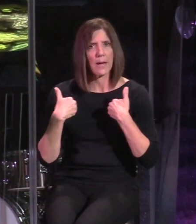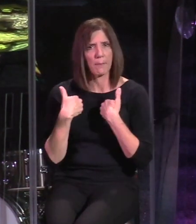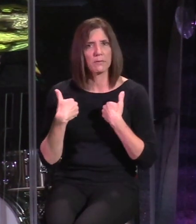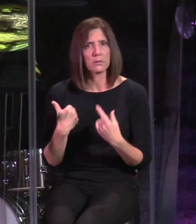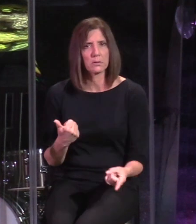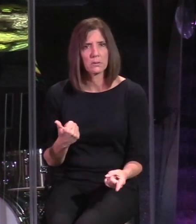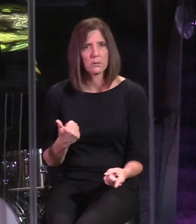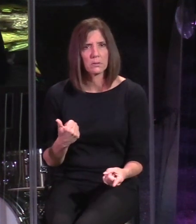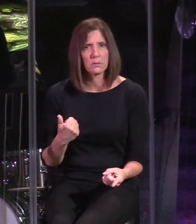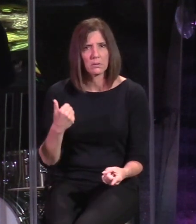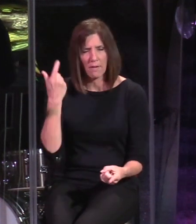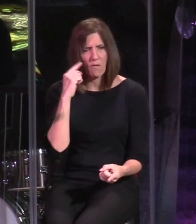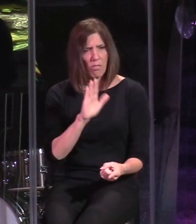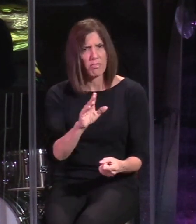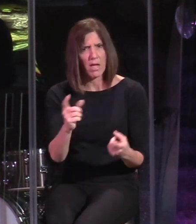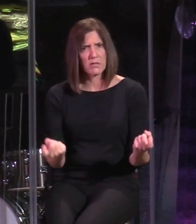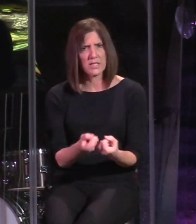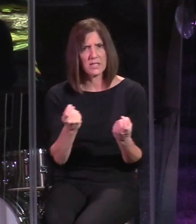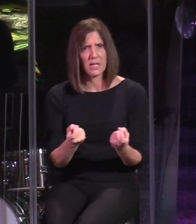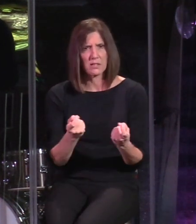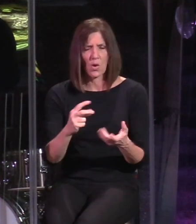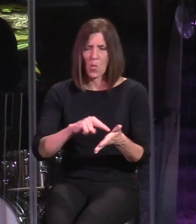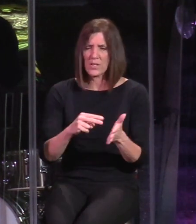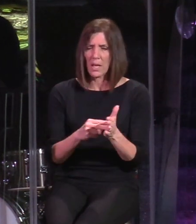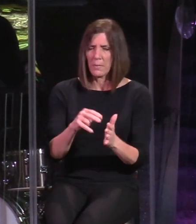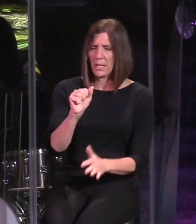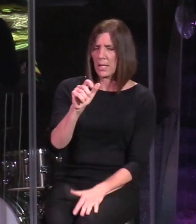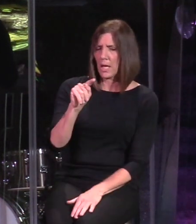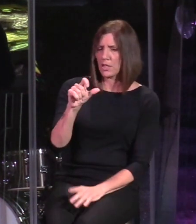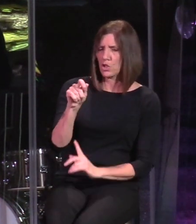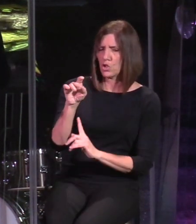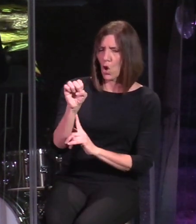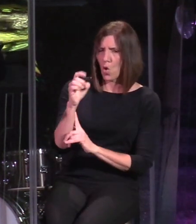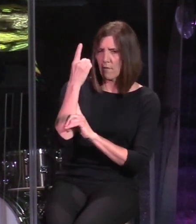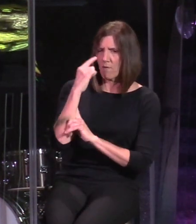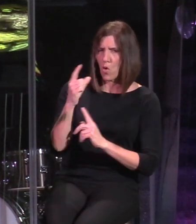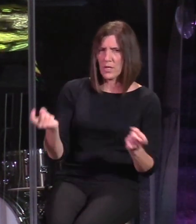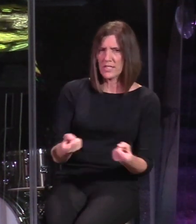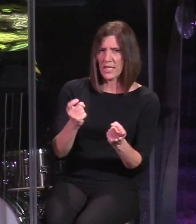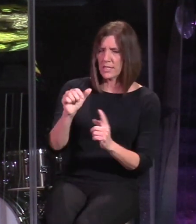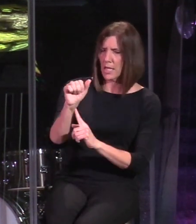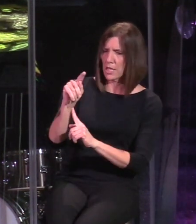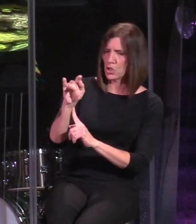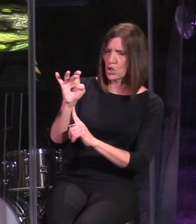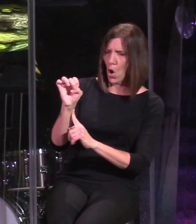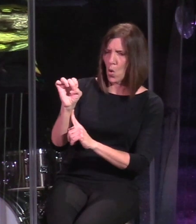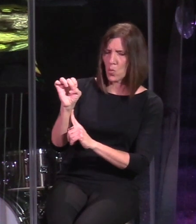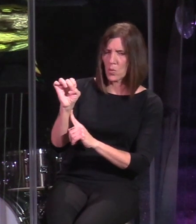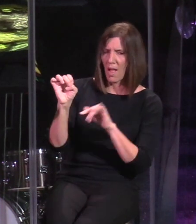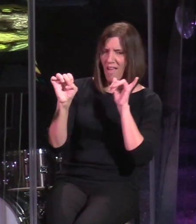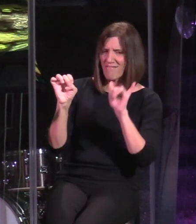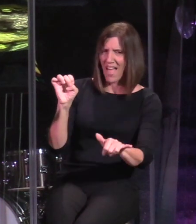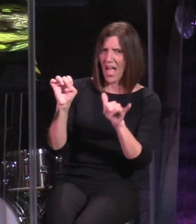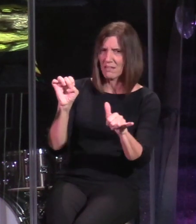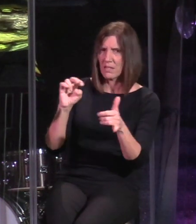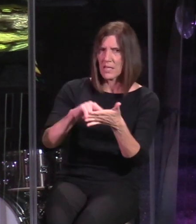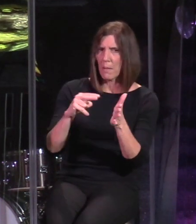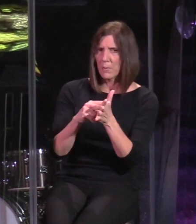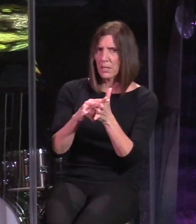wonder, what does that mean, to atone for their sins? It simply means this: to reconcile the sinner to